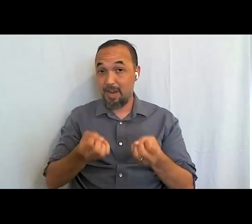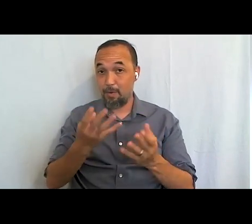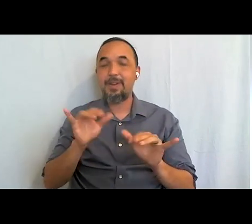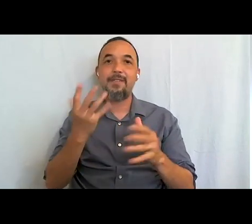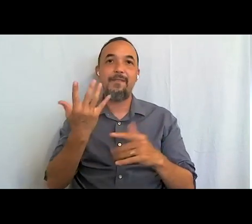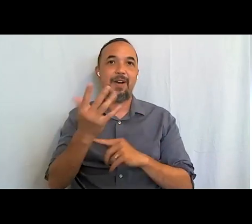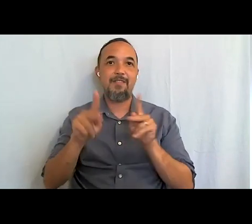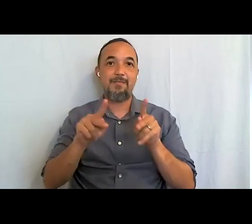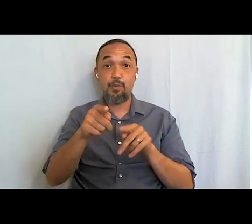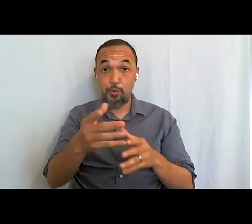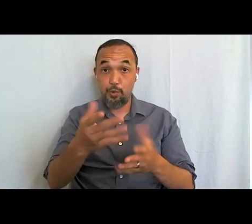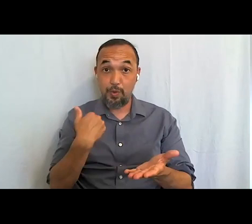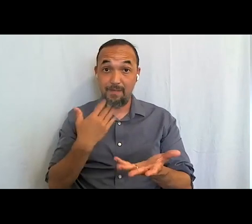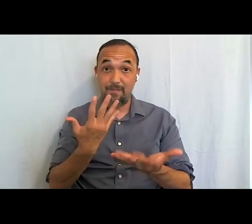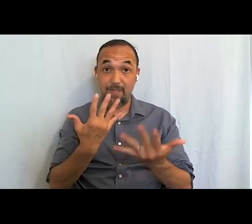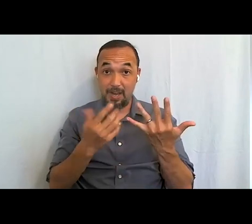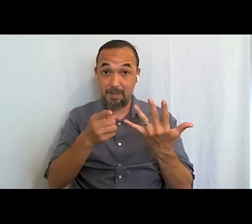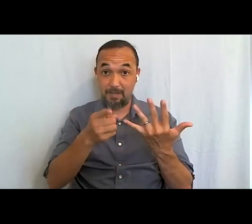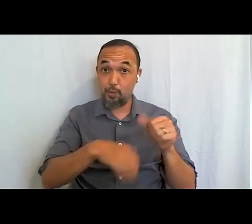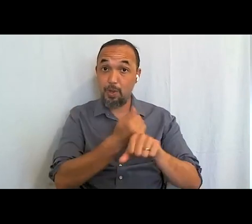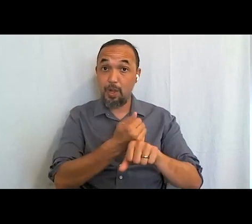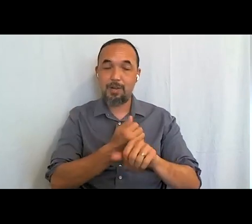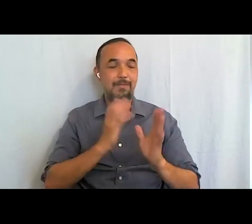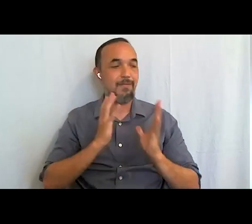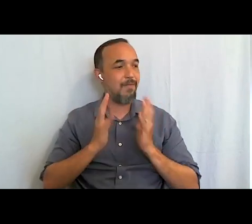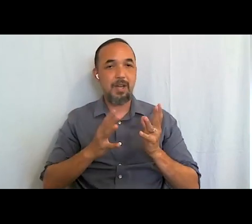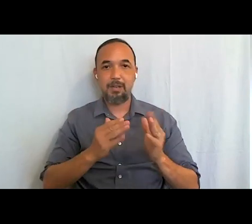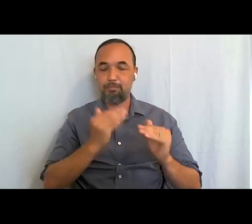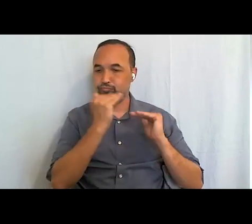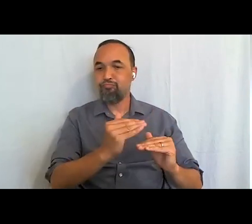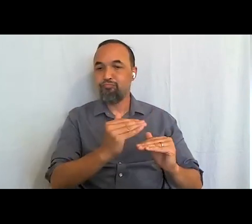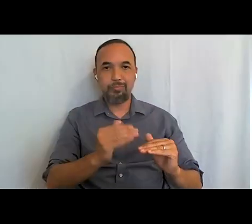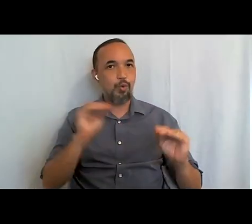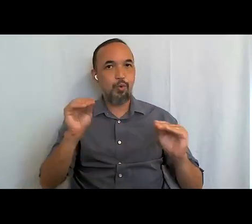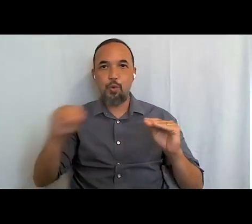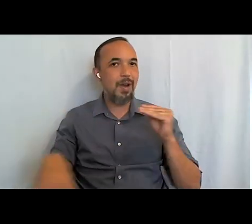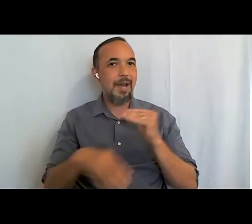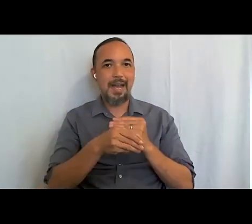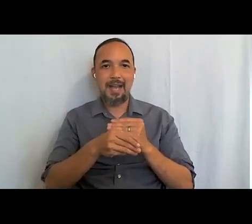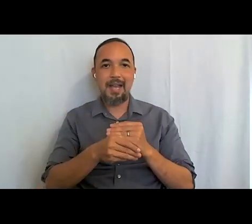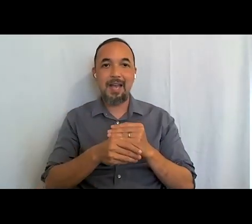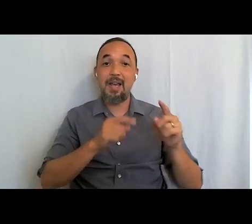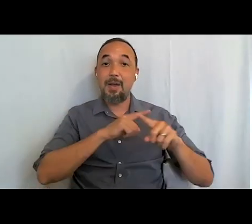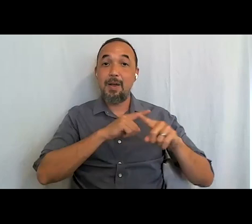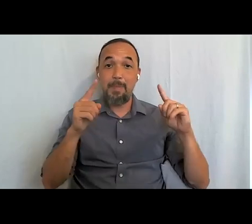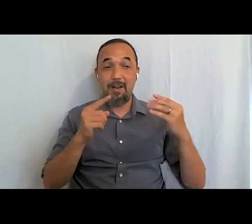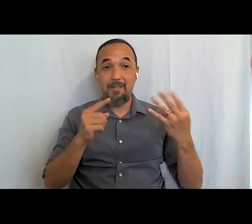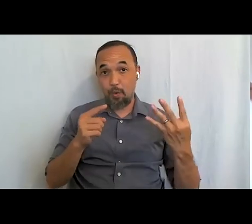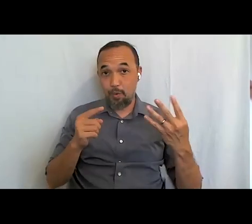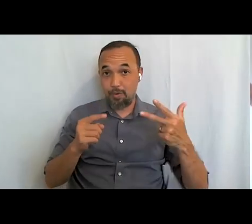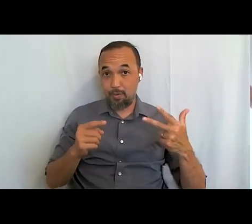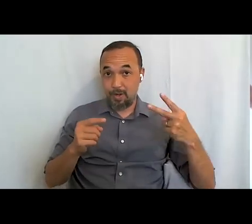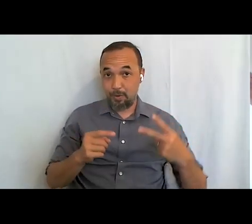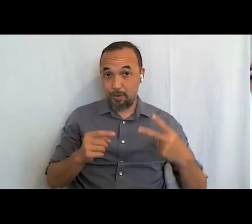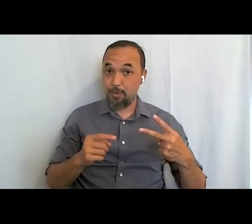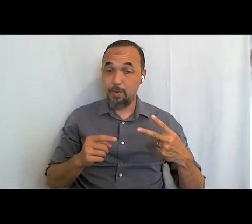it, done. No one else will be added to your team. But if you're five or you're not locked, so if you chose